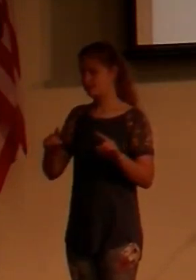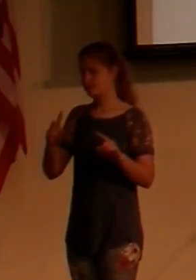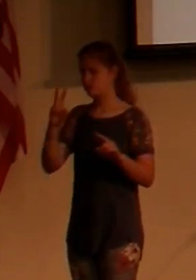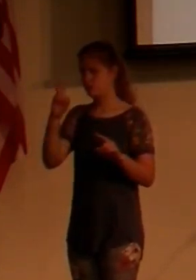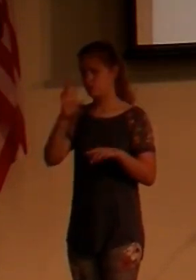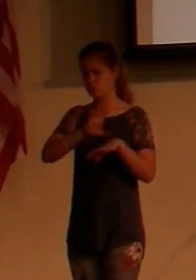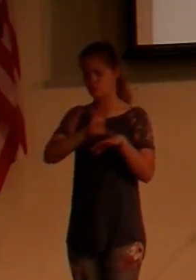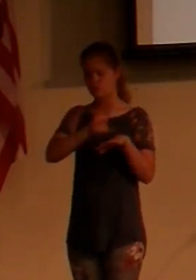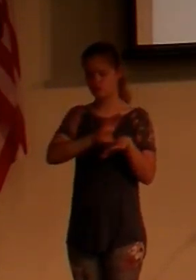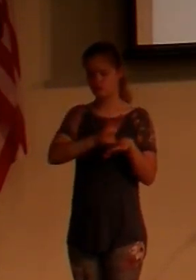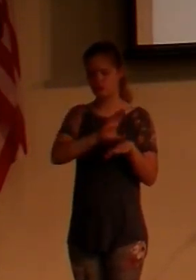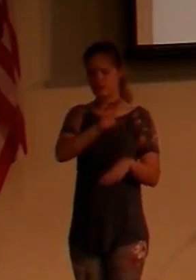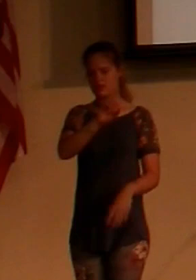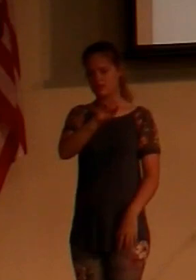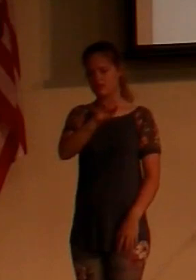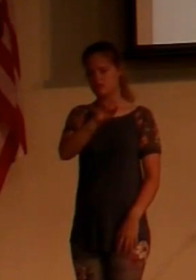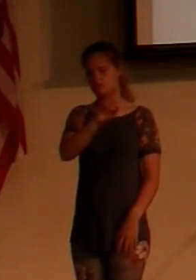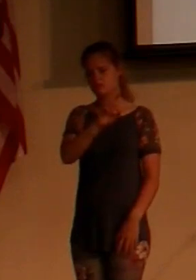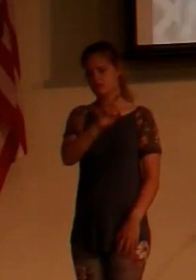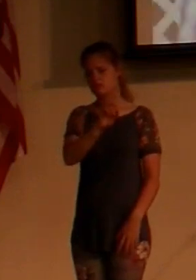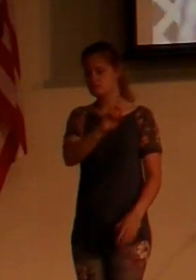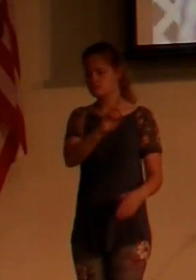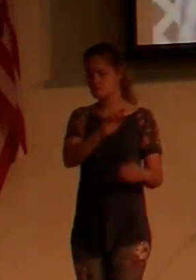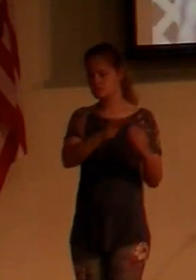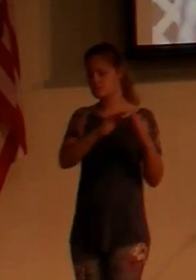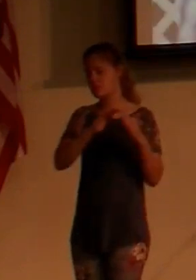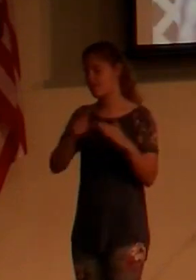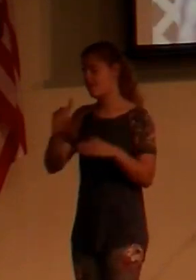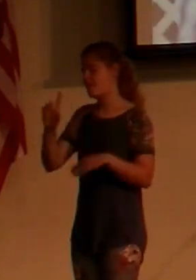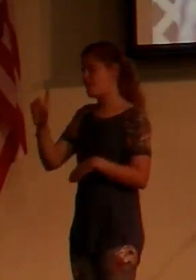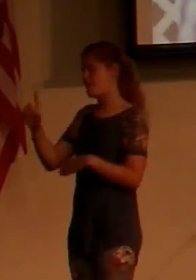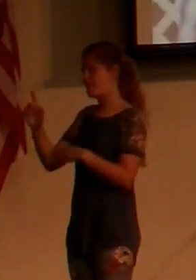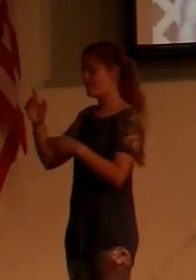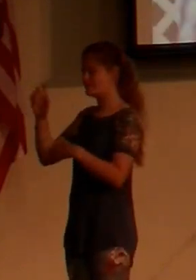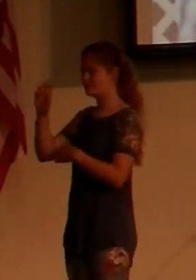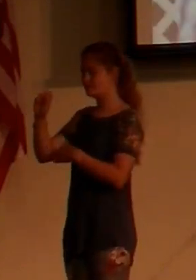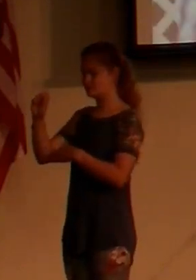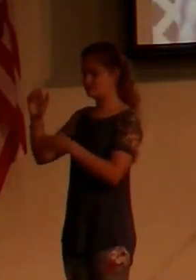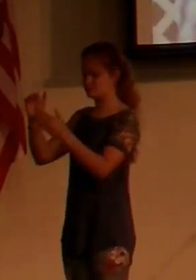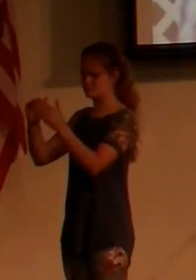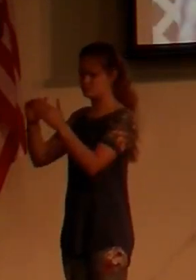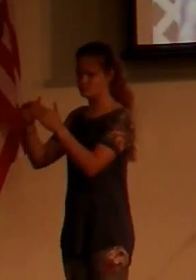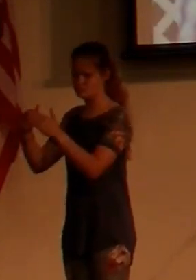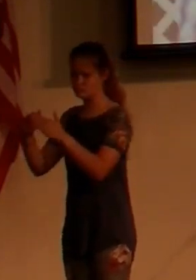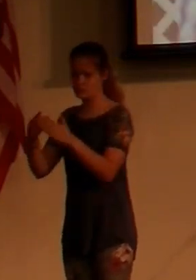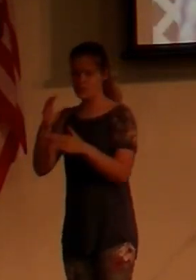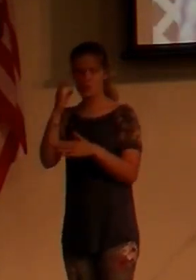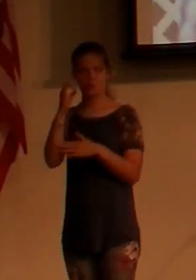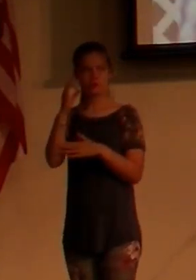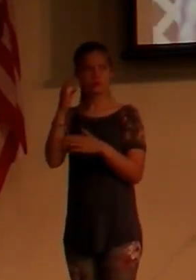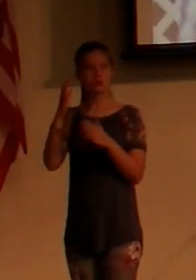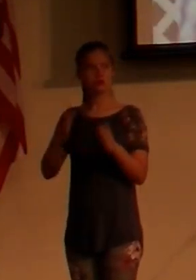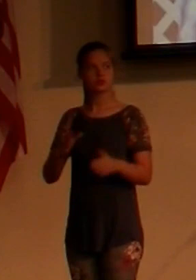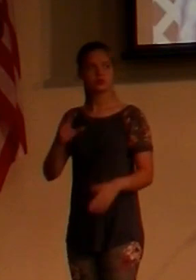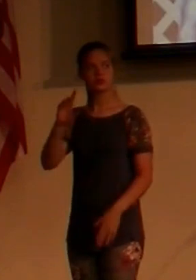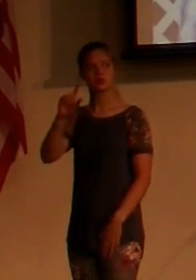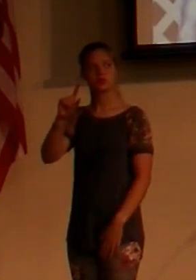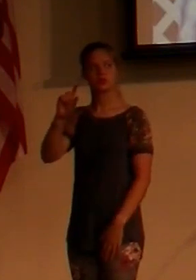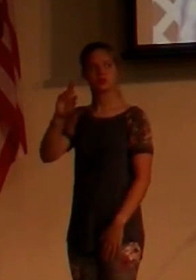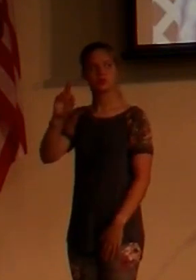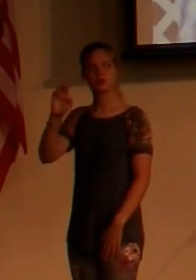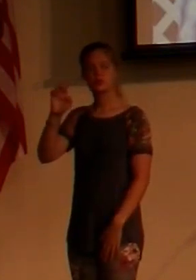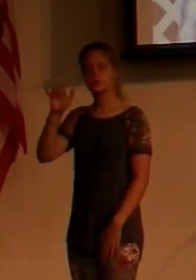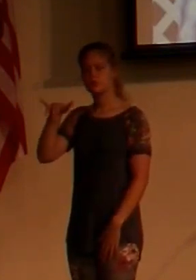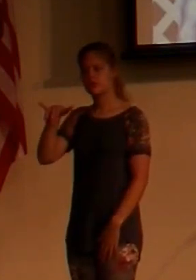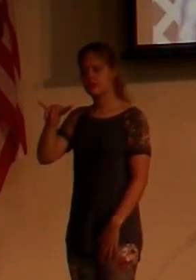one in Dangriga and one in Siltgrass, and we were able to worship with both congregations. Their preacher, Ray Gordon, you may remember, was here at the beginning of this